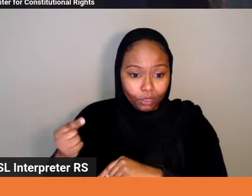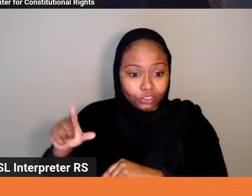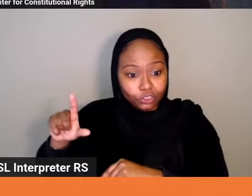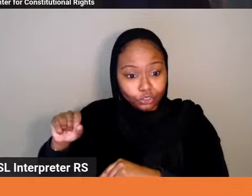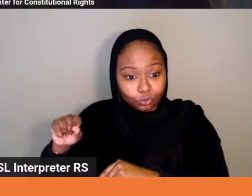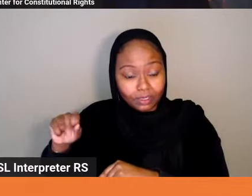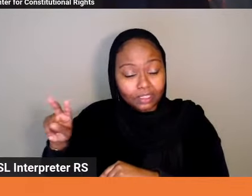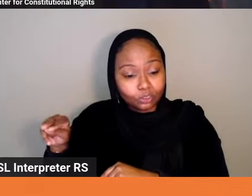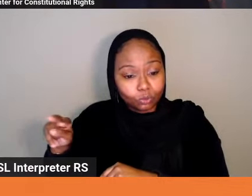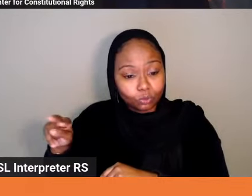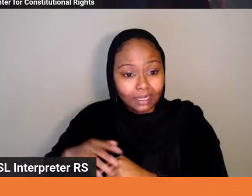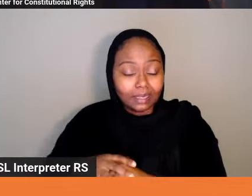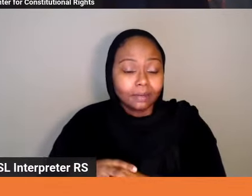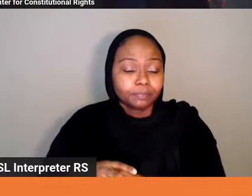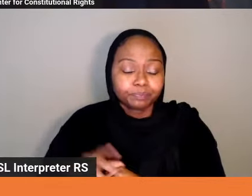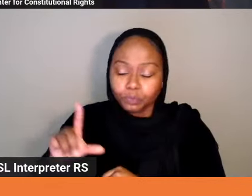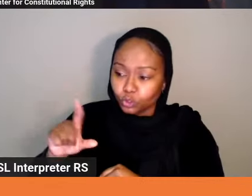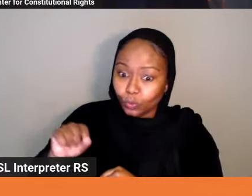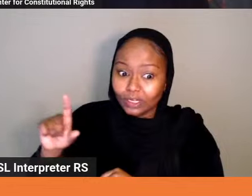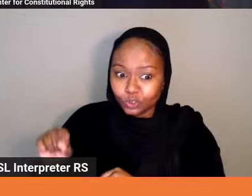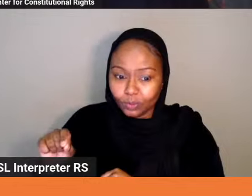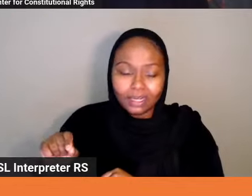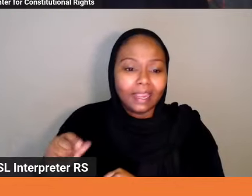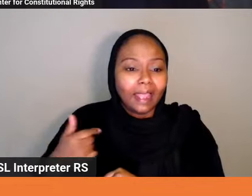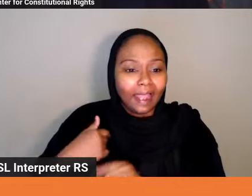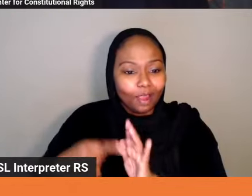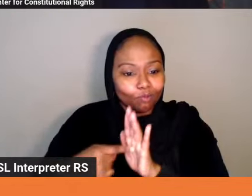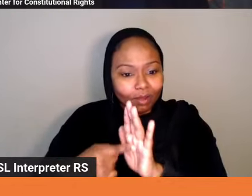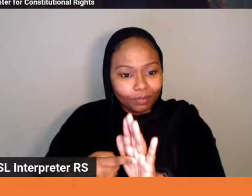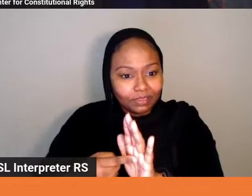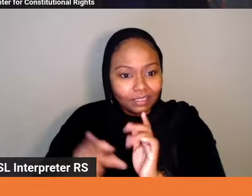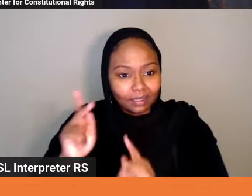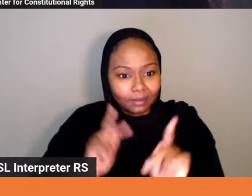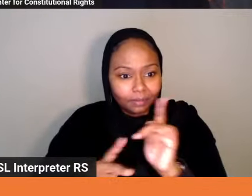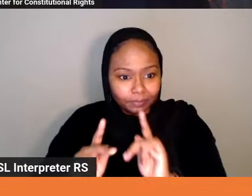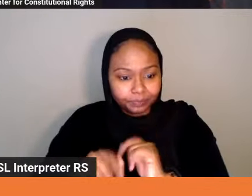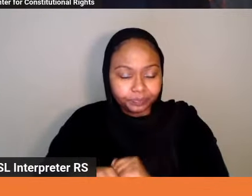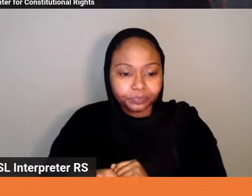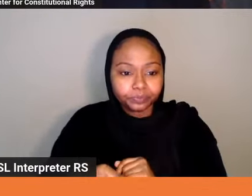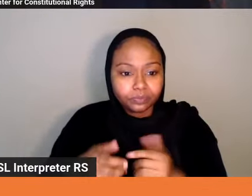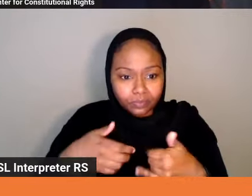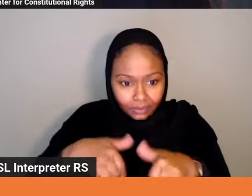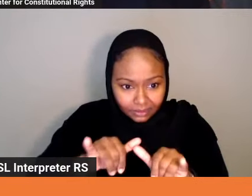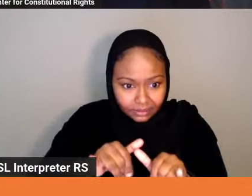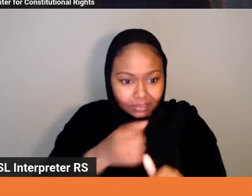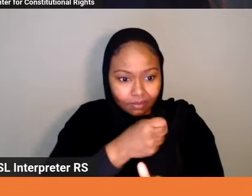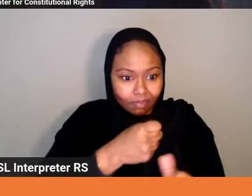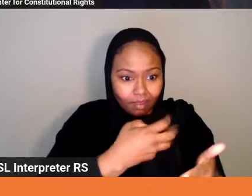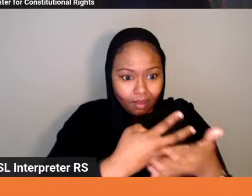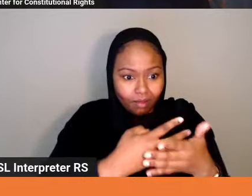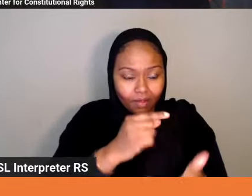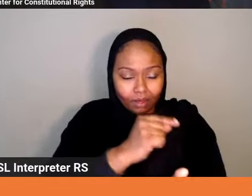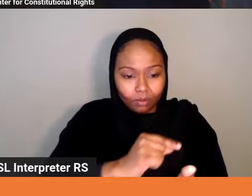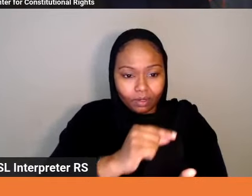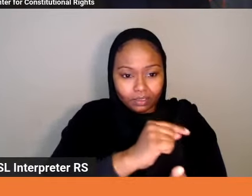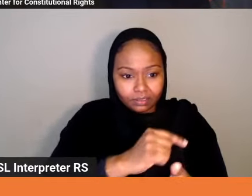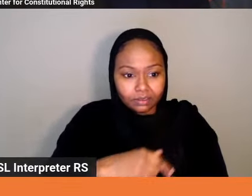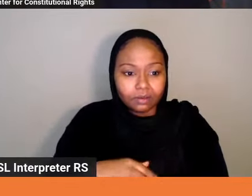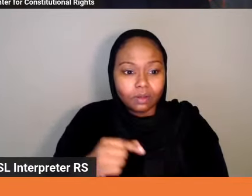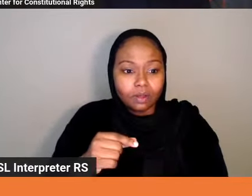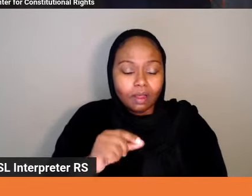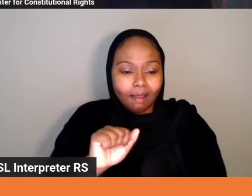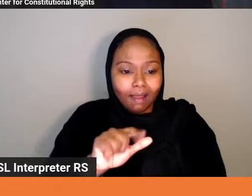who are still detained in Guantanamo, Sharkawi El-Haj and Ghali Duran, in those ICC